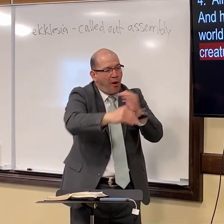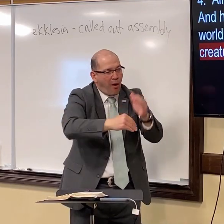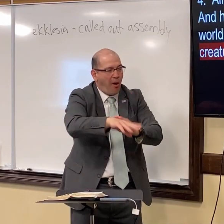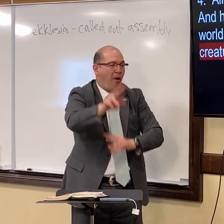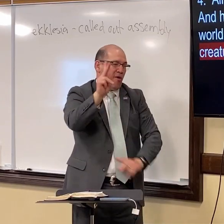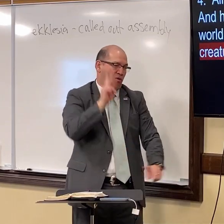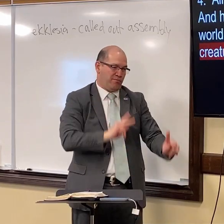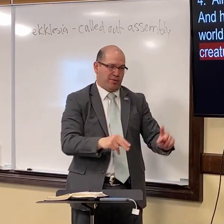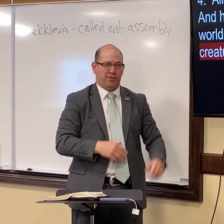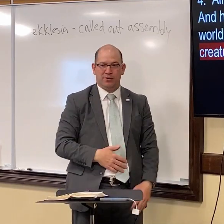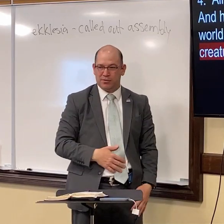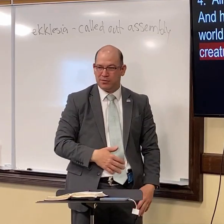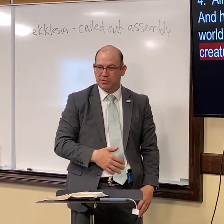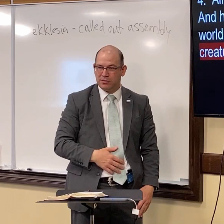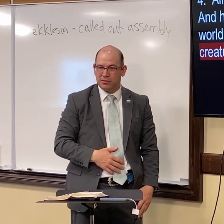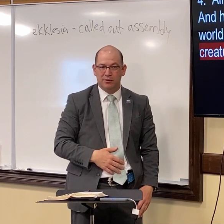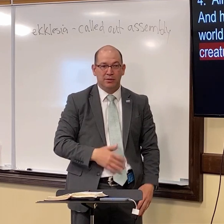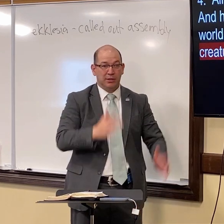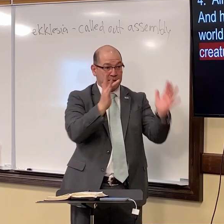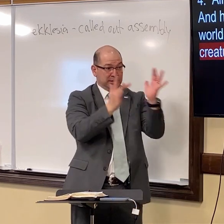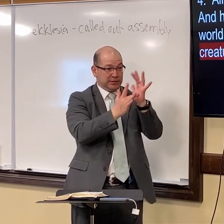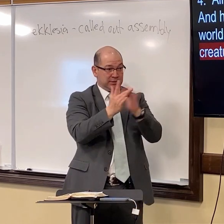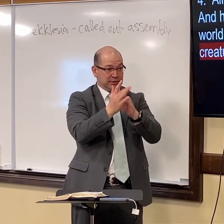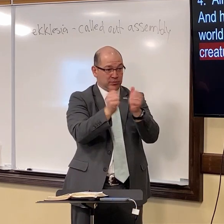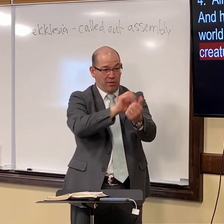person. We are to go to all people.